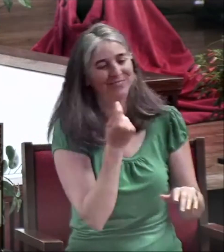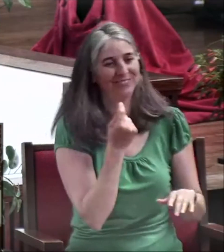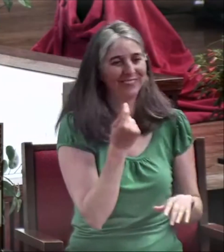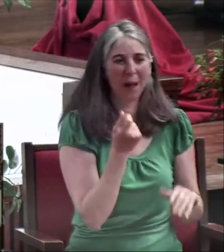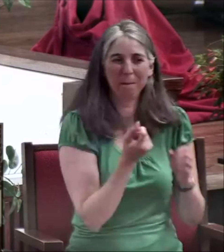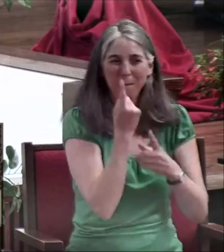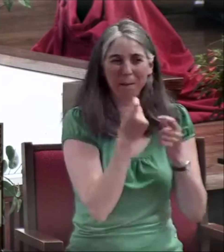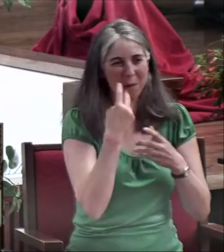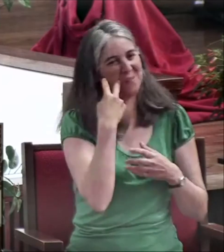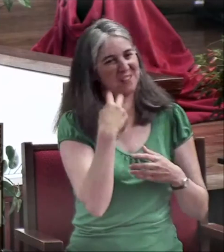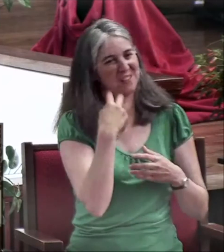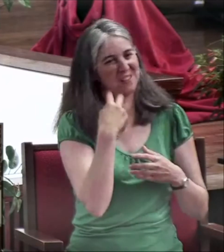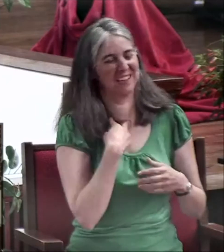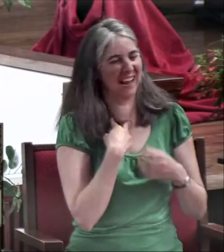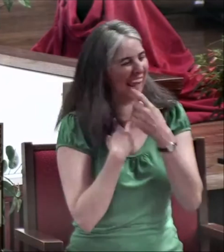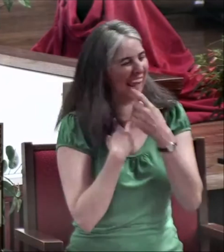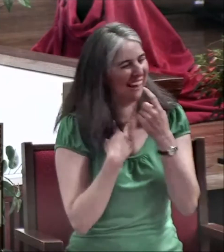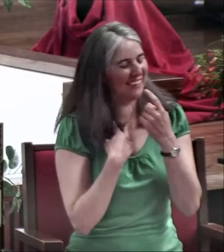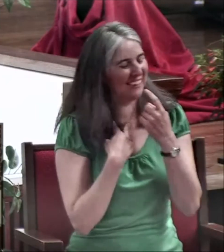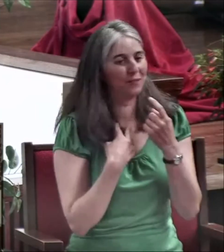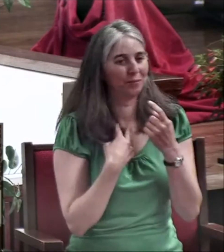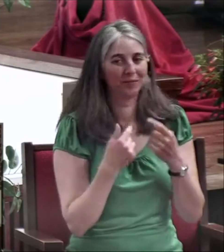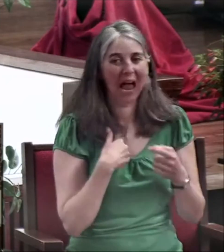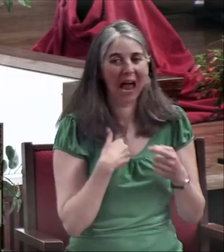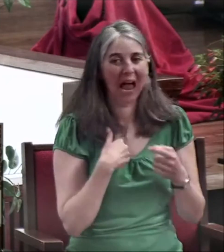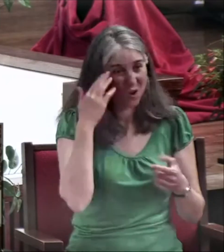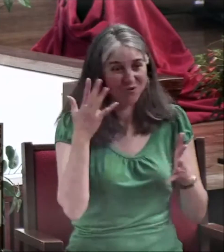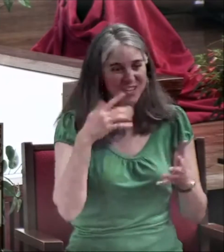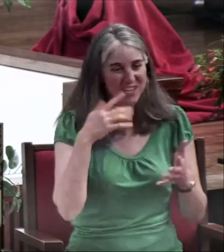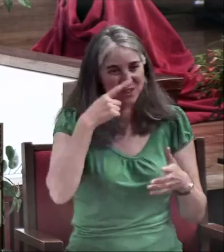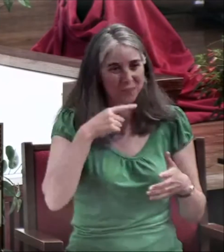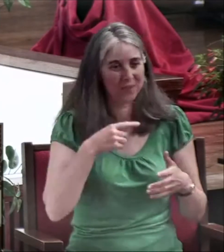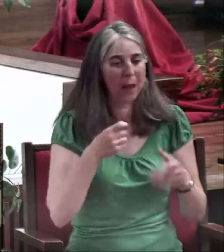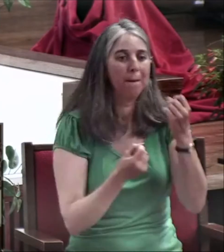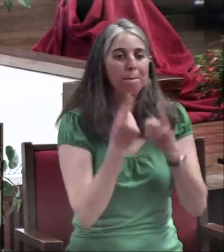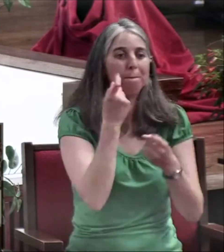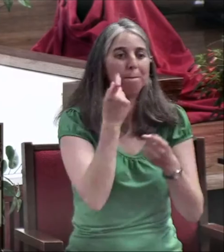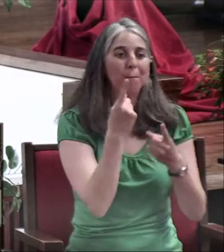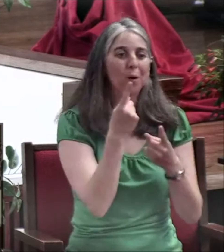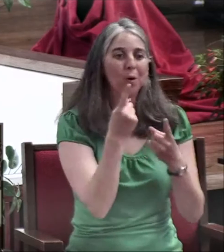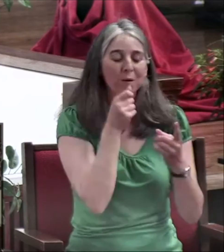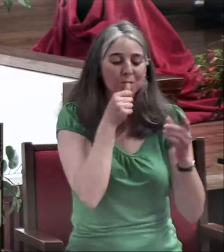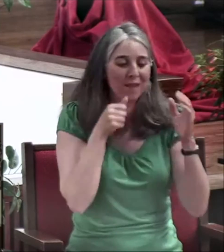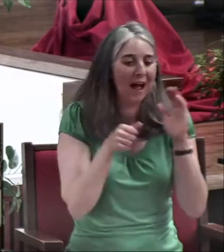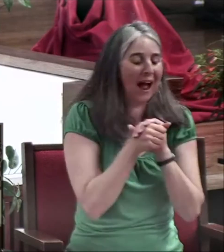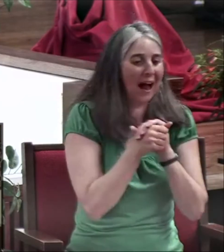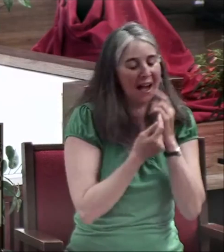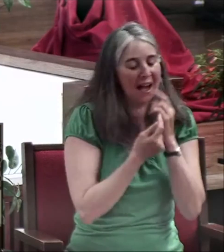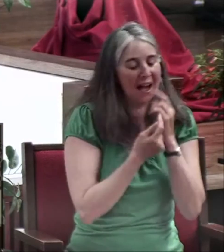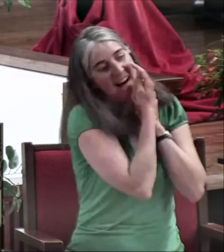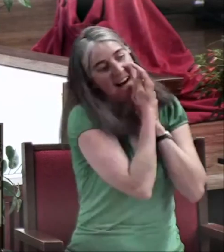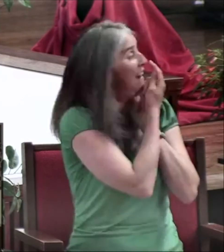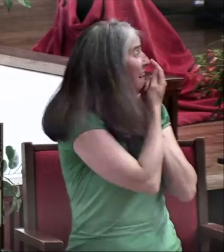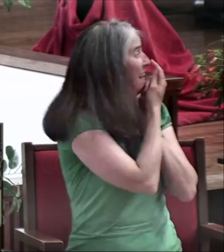"Man, I know I brushed, I know I flossed." I am convinced that popcorn kernels have a way of wedging themselves somewhere up here and